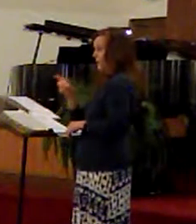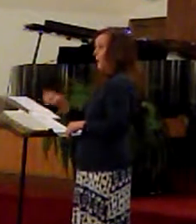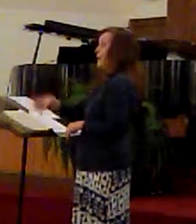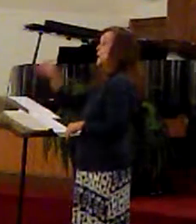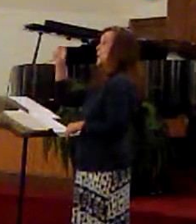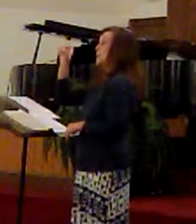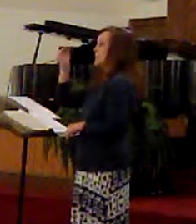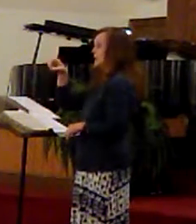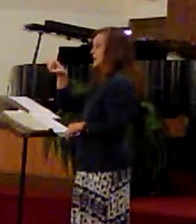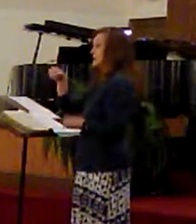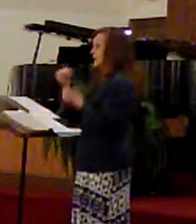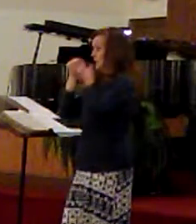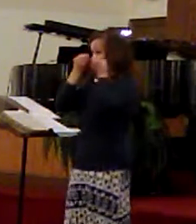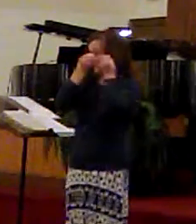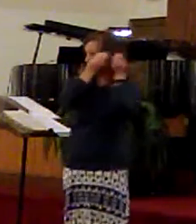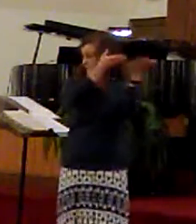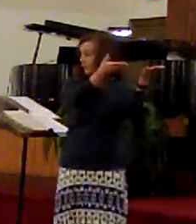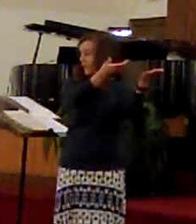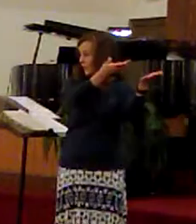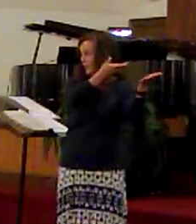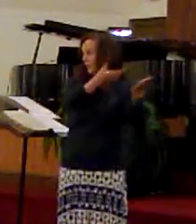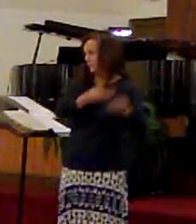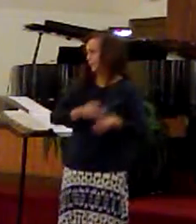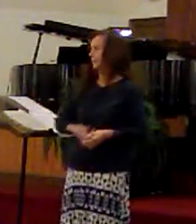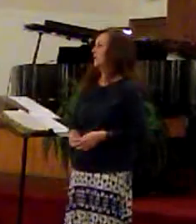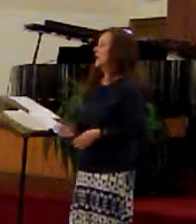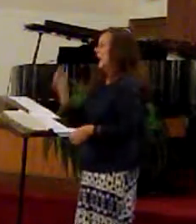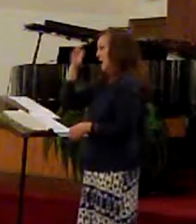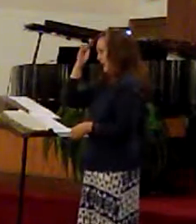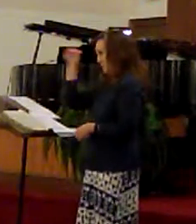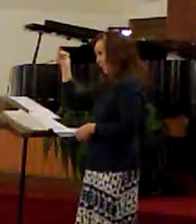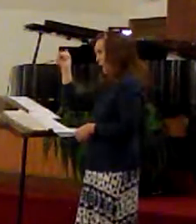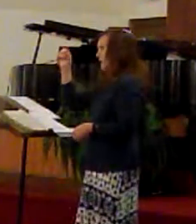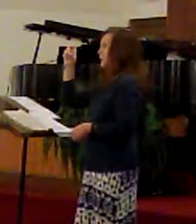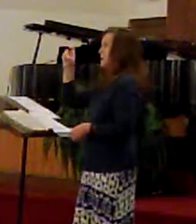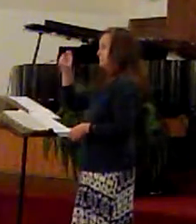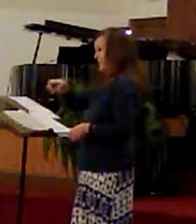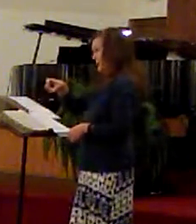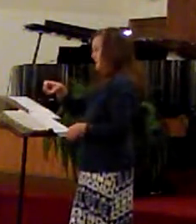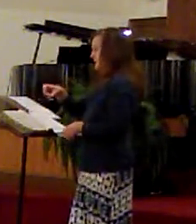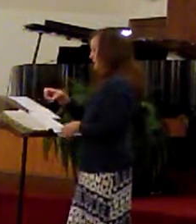I don't want to harm the gospel of Jesus Christ. Amen.